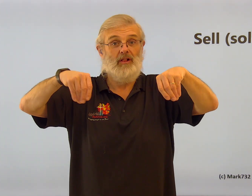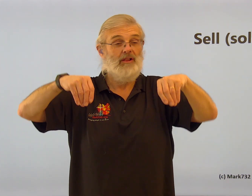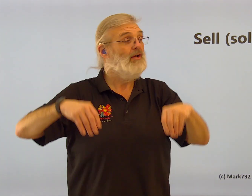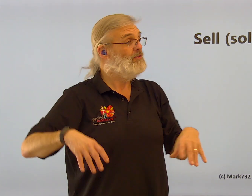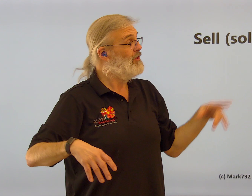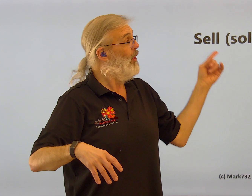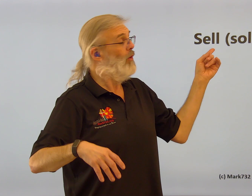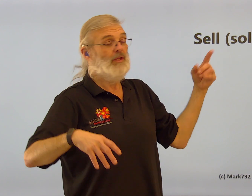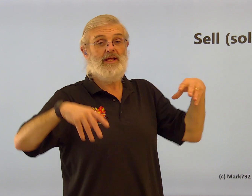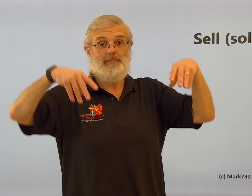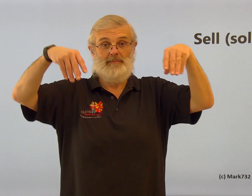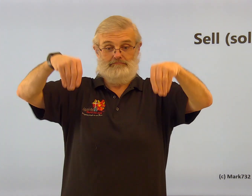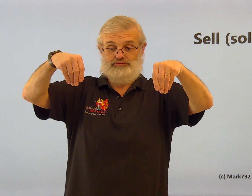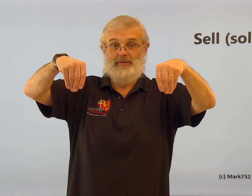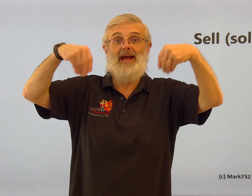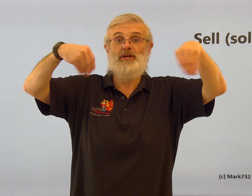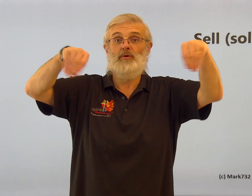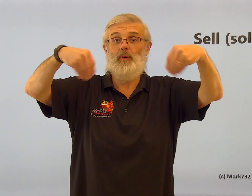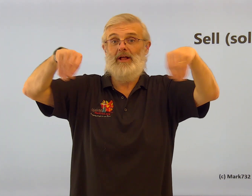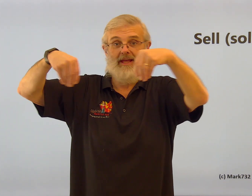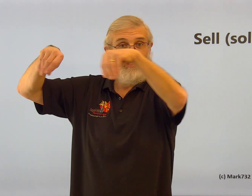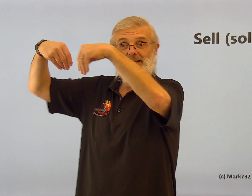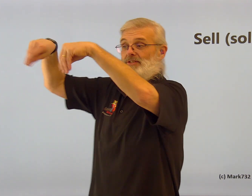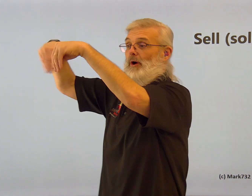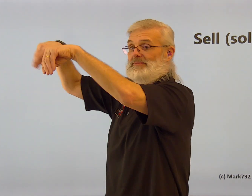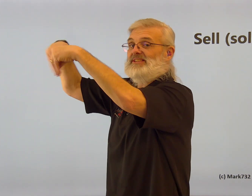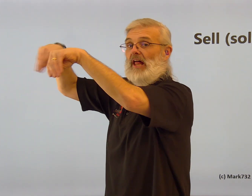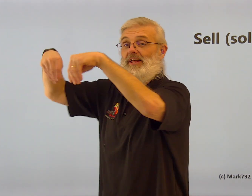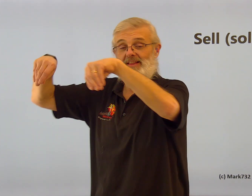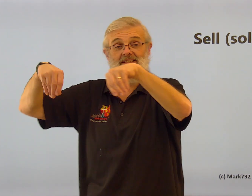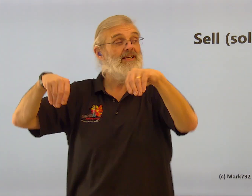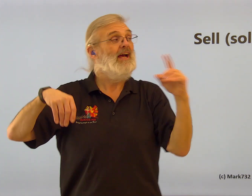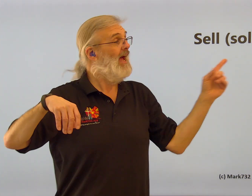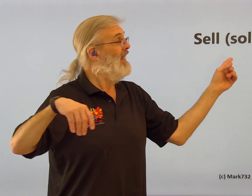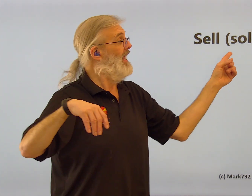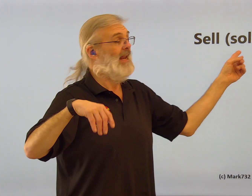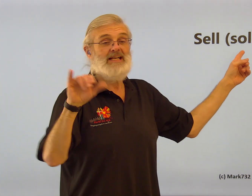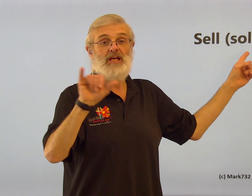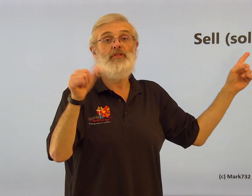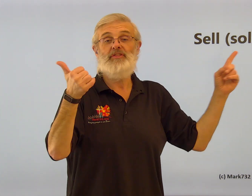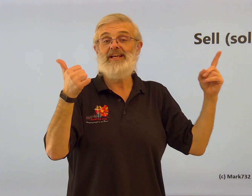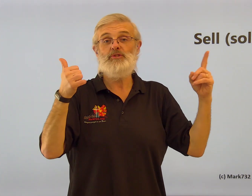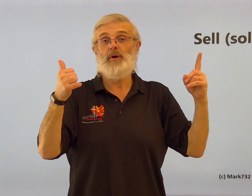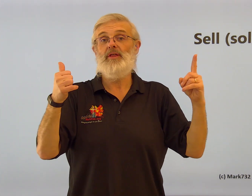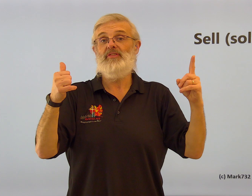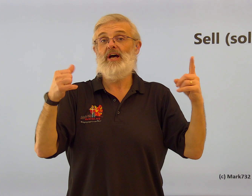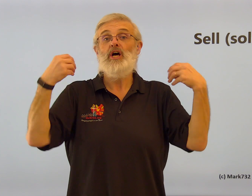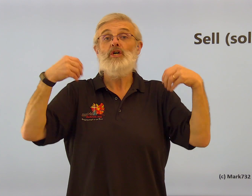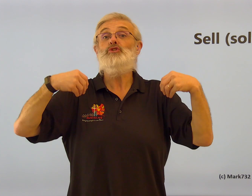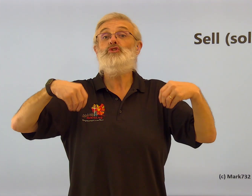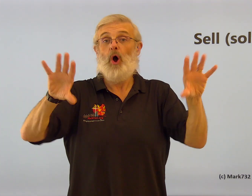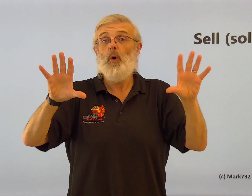so you're holding up and you're wiggling so I'm selling this and and as other things with uh sold